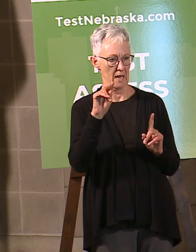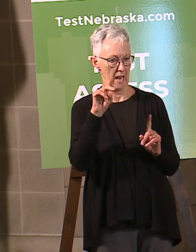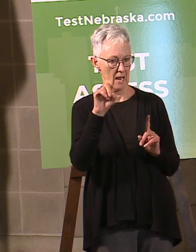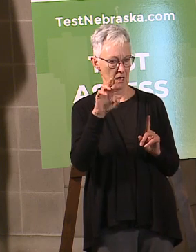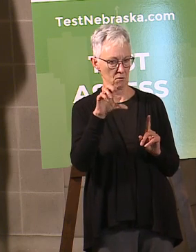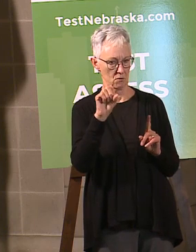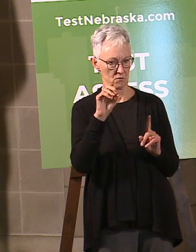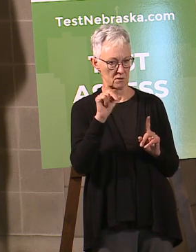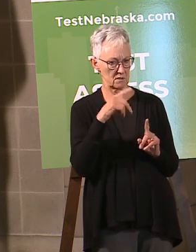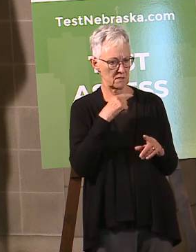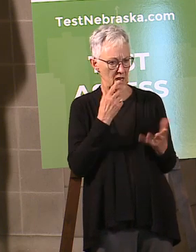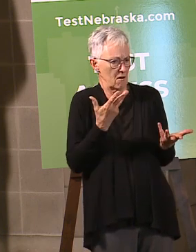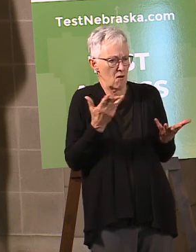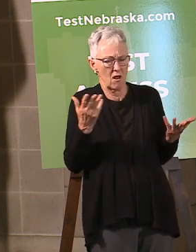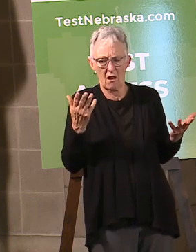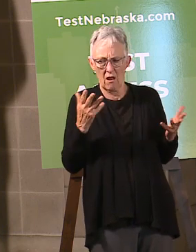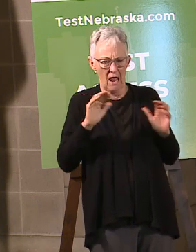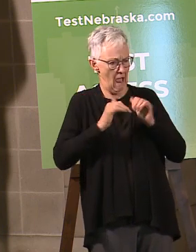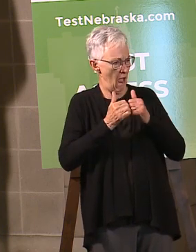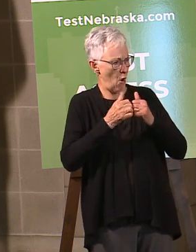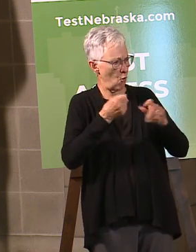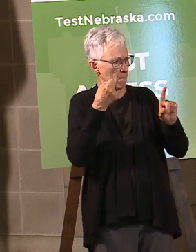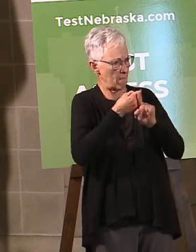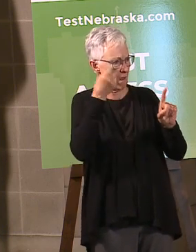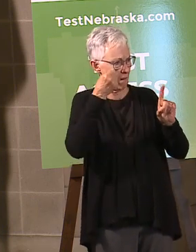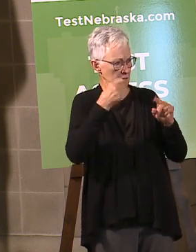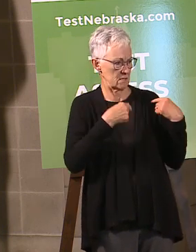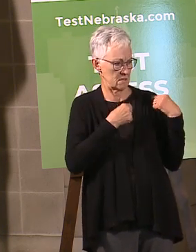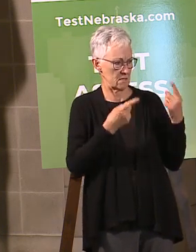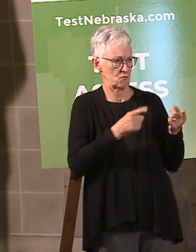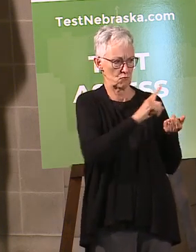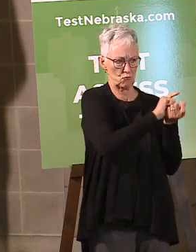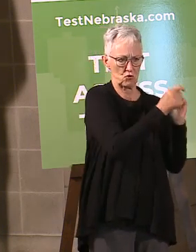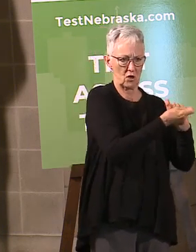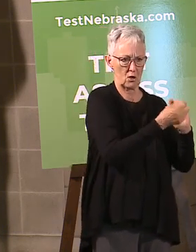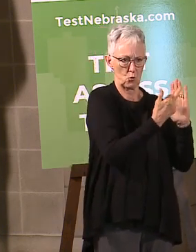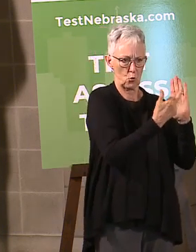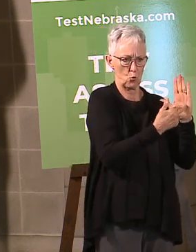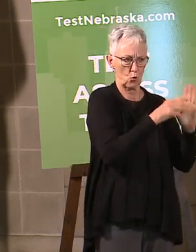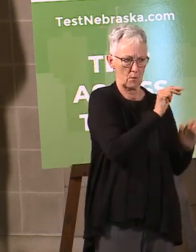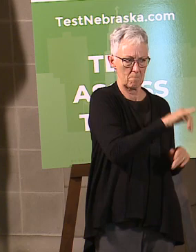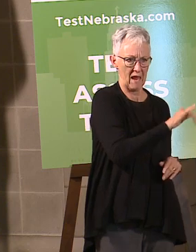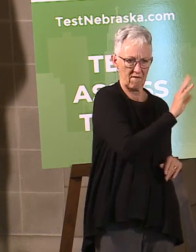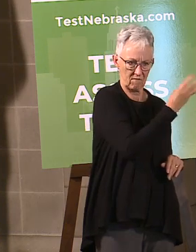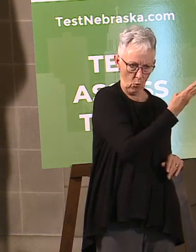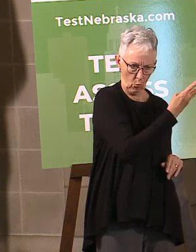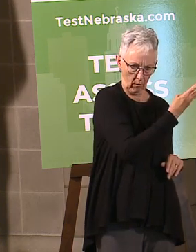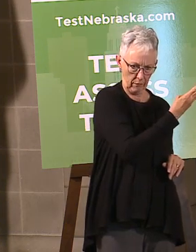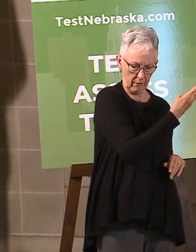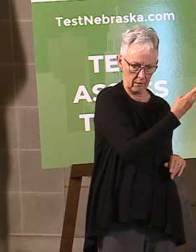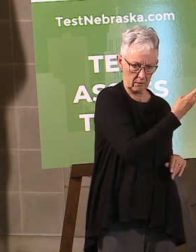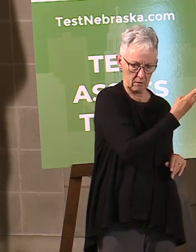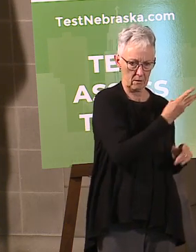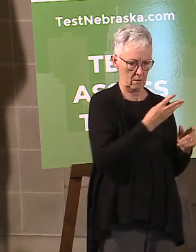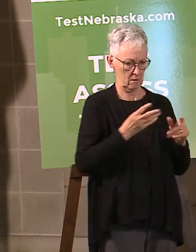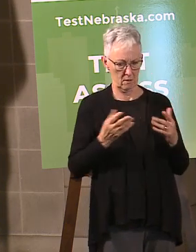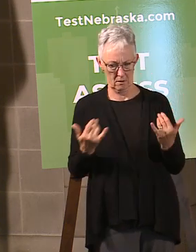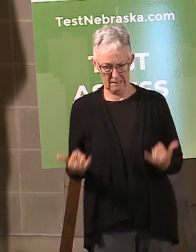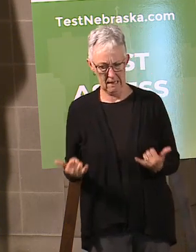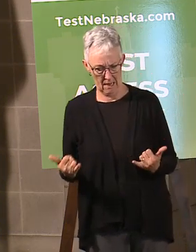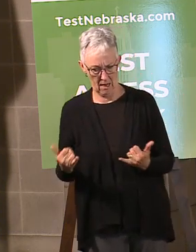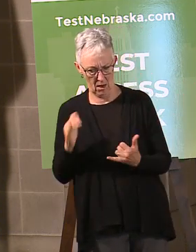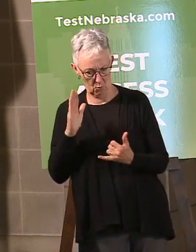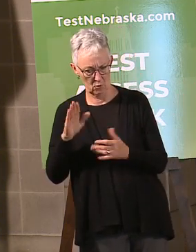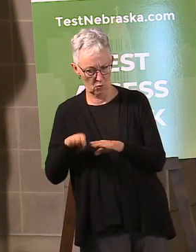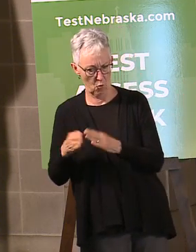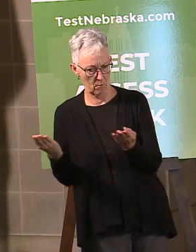loosening restrictions since May 4th. And again, if you look at the data, you can see our hospital system has actually become more stable, with the exception of Douglas County, where we're